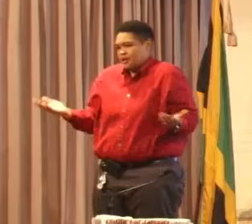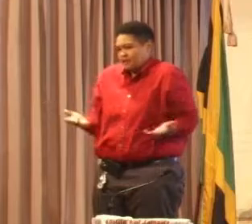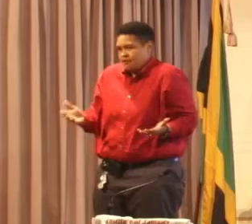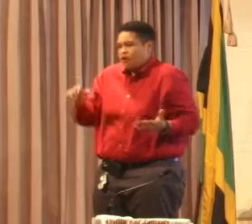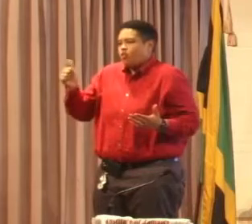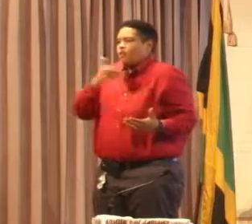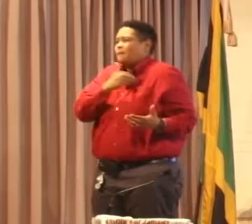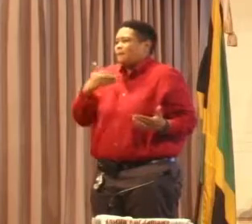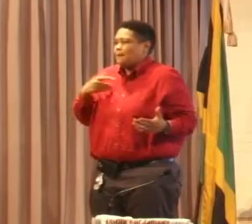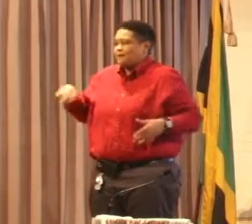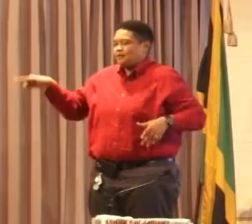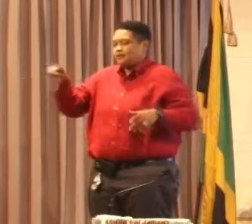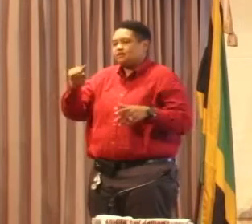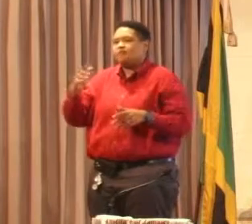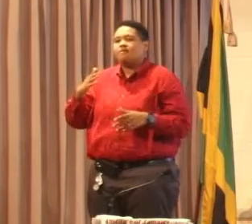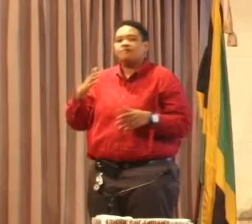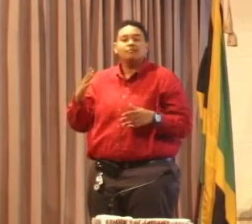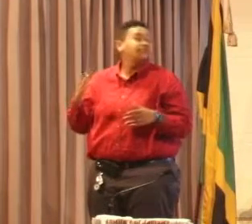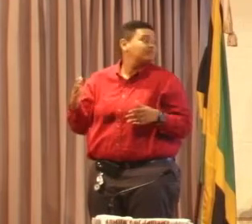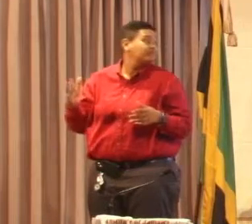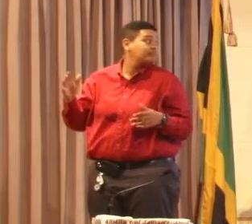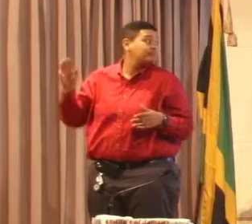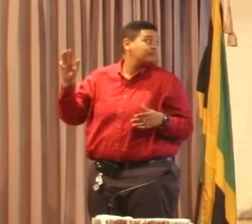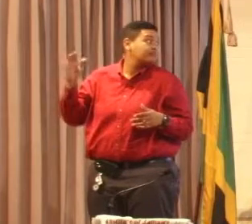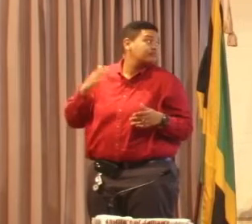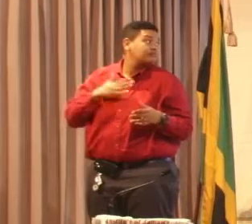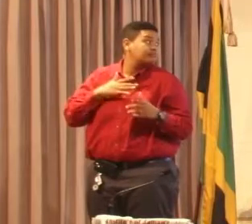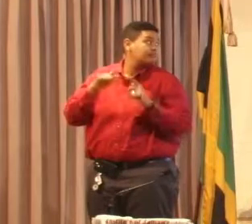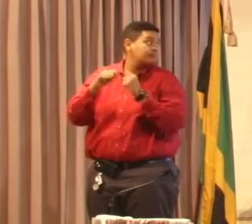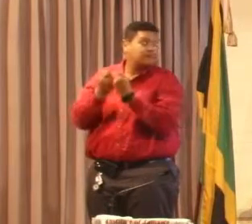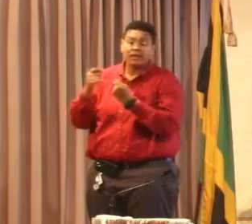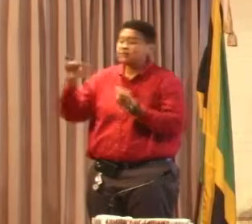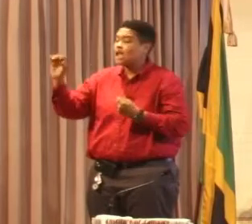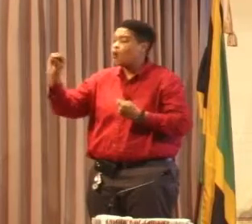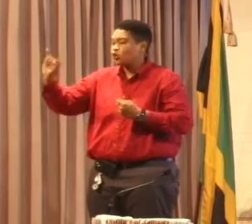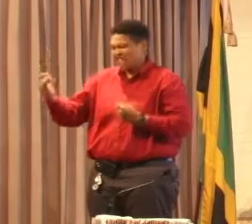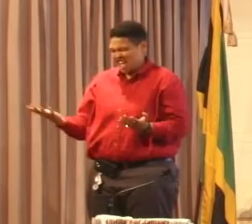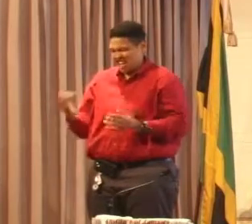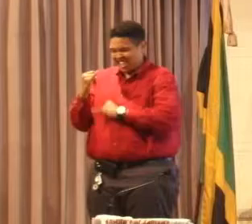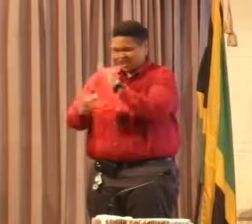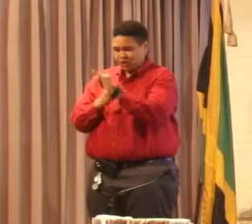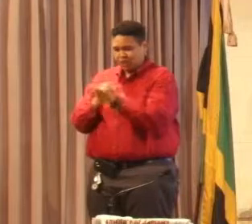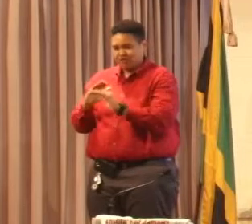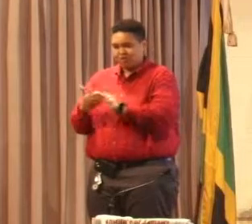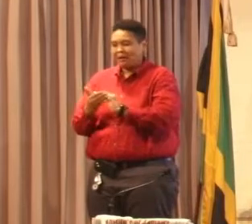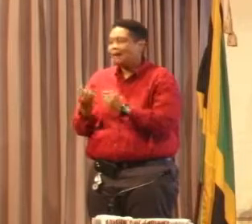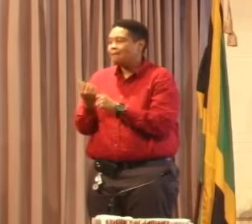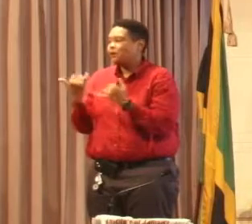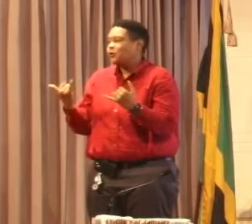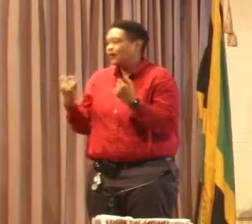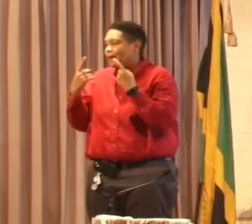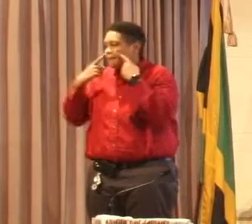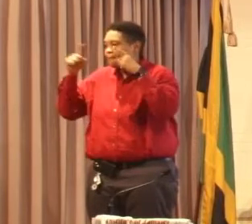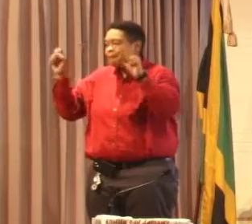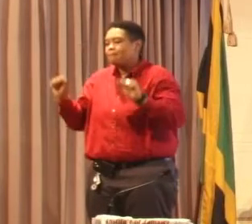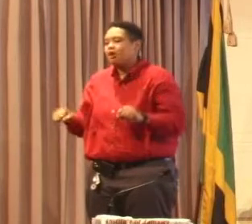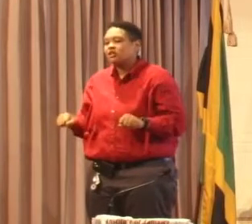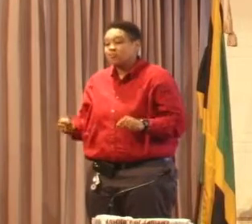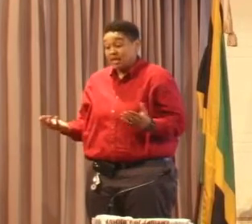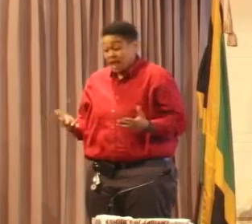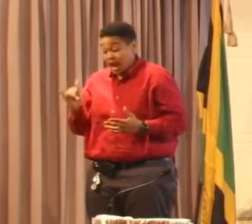other members of my team, which is IOJ, that have made this possible. We here at the